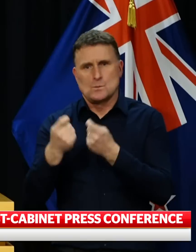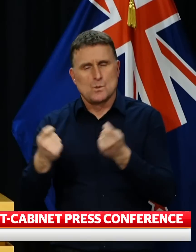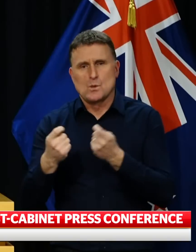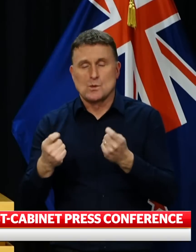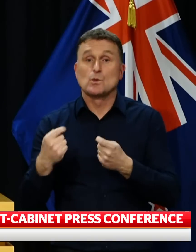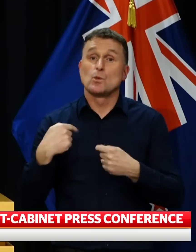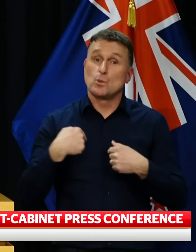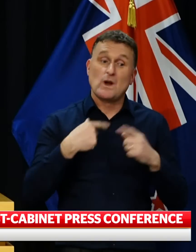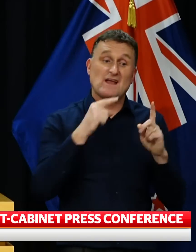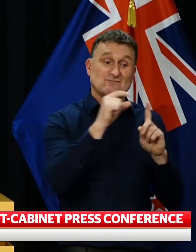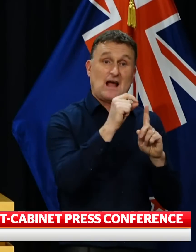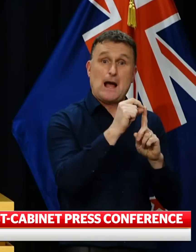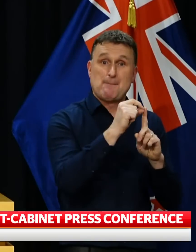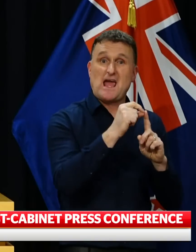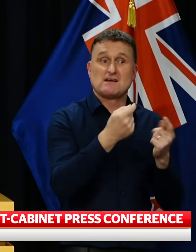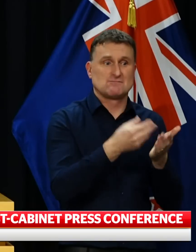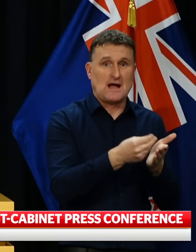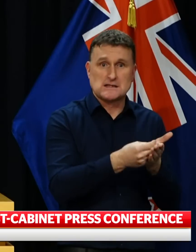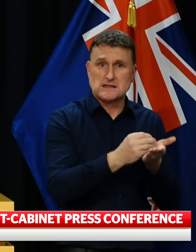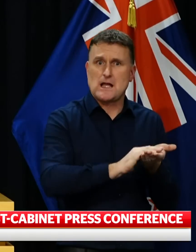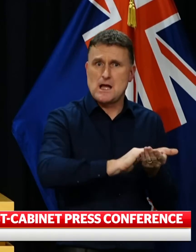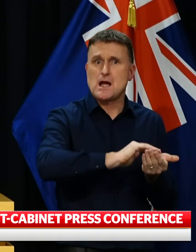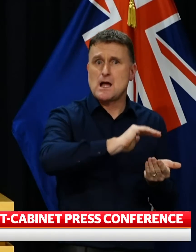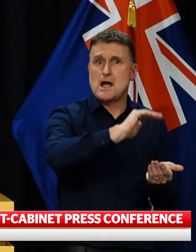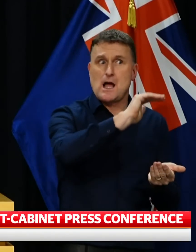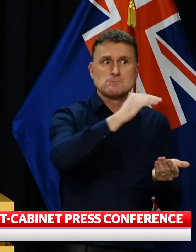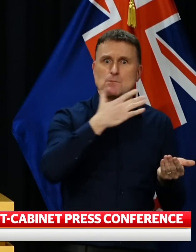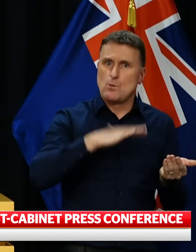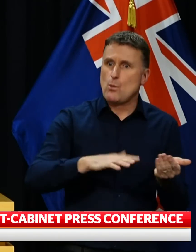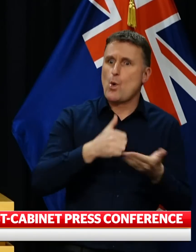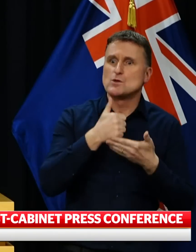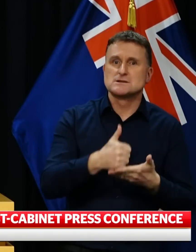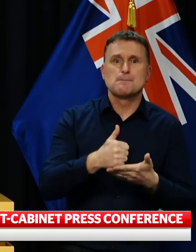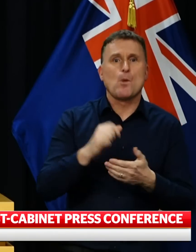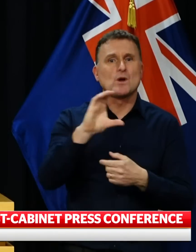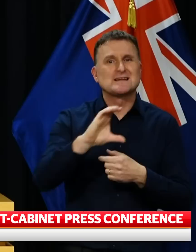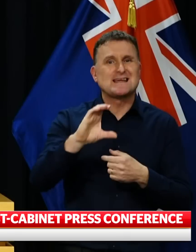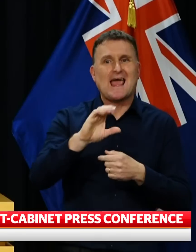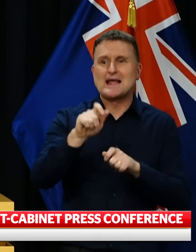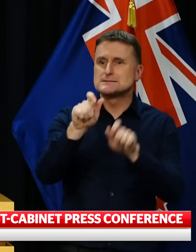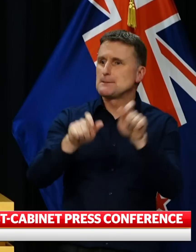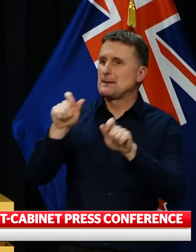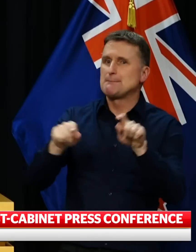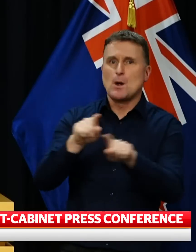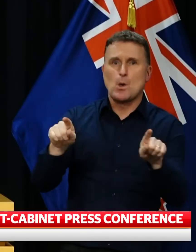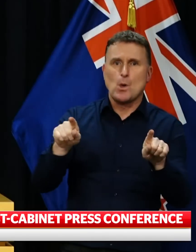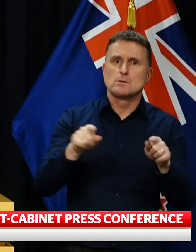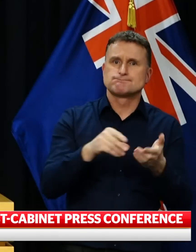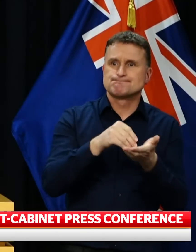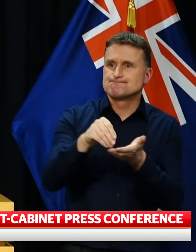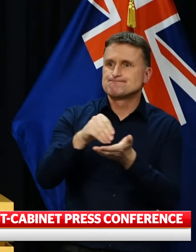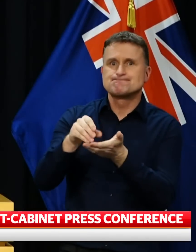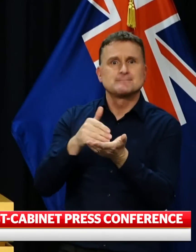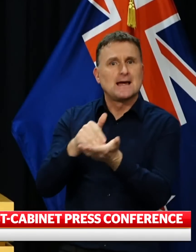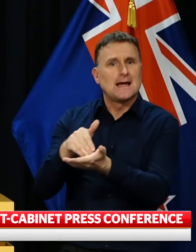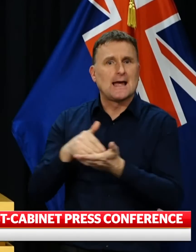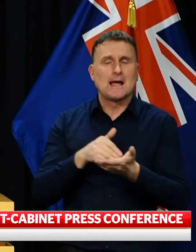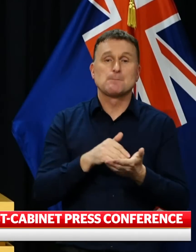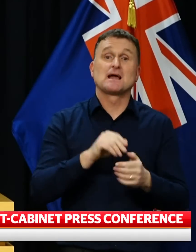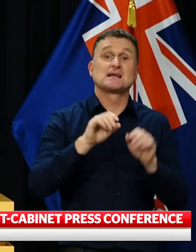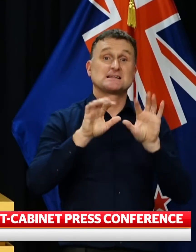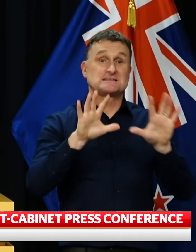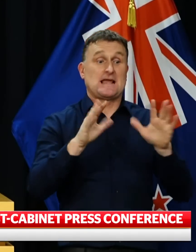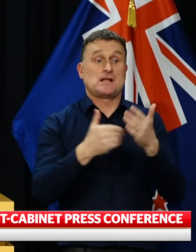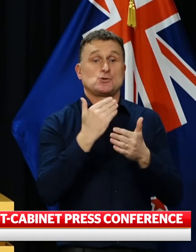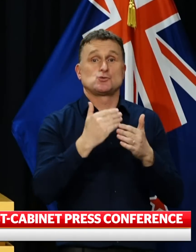government. Of course, we want to see cancer patients getting access to more treatments. There are 10 10 new cancer drugs already that have been funded